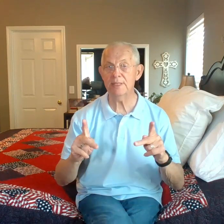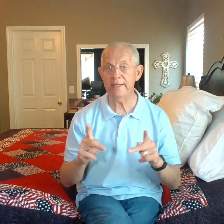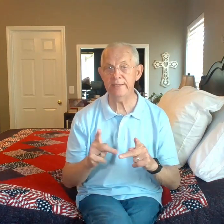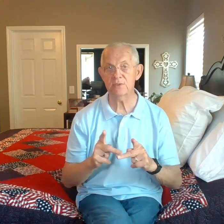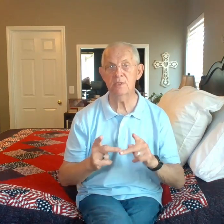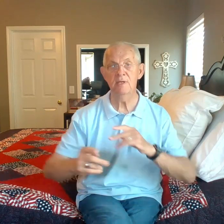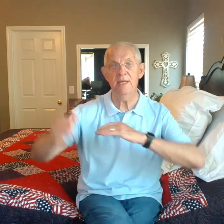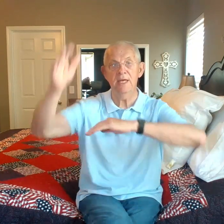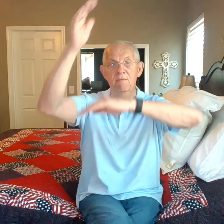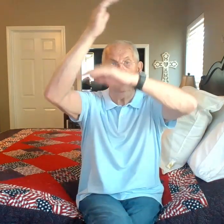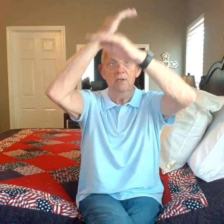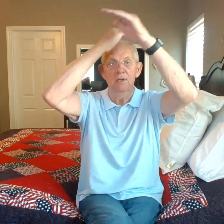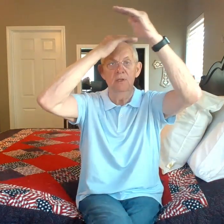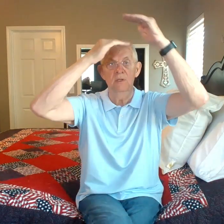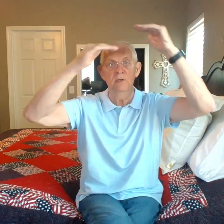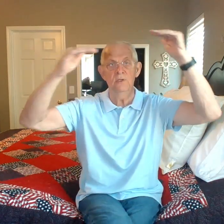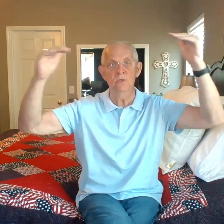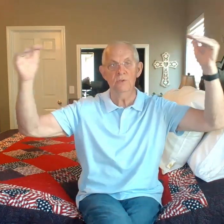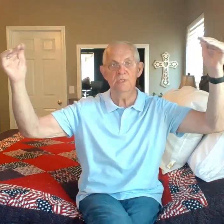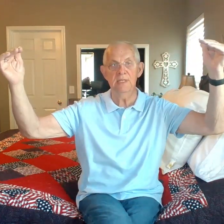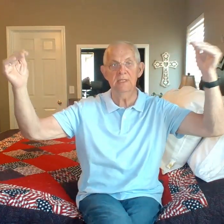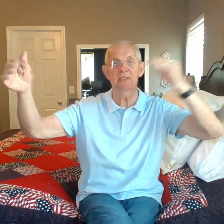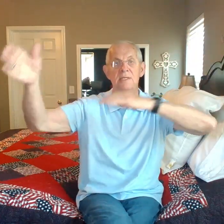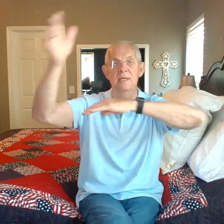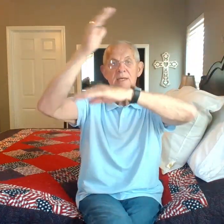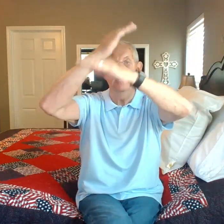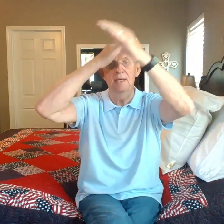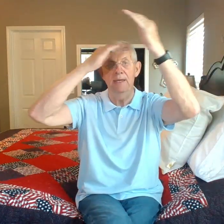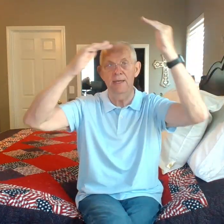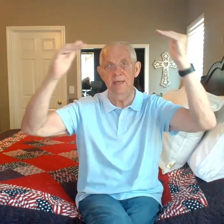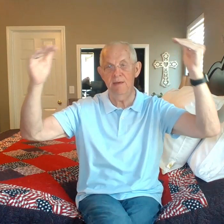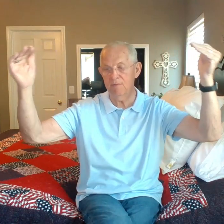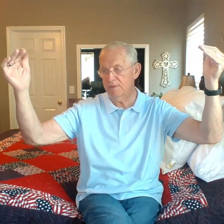place, heaven, you use this. Heaven.